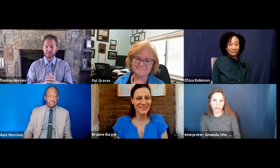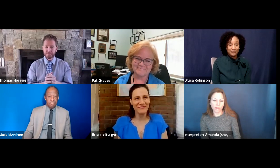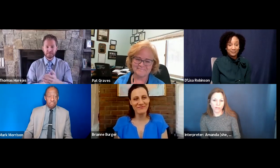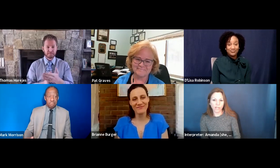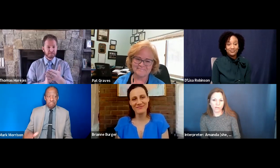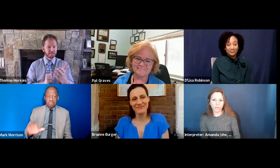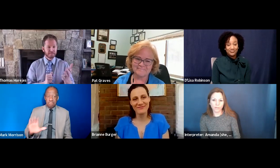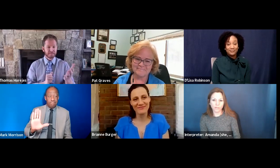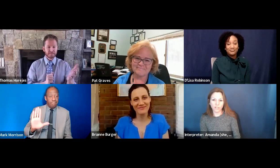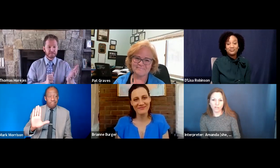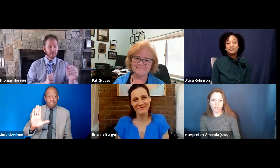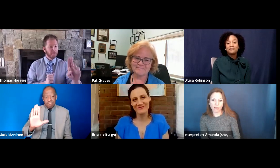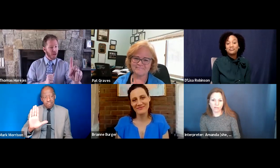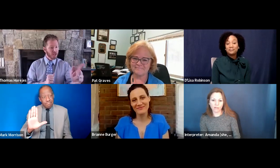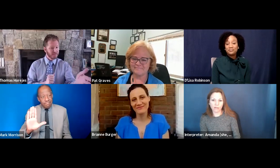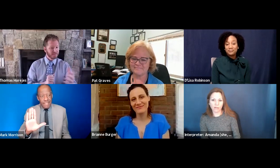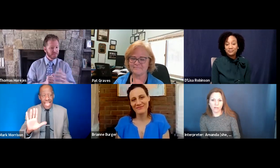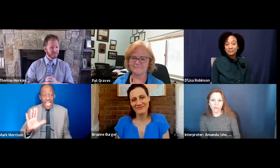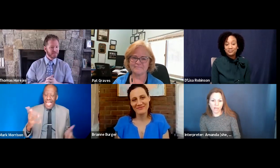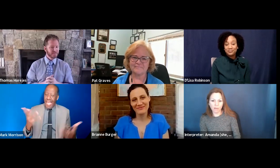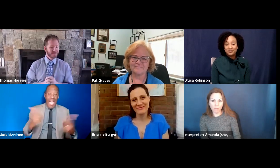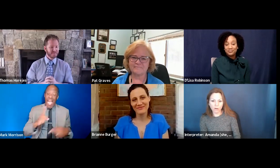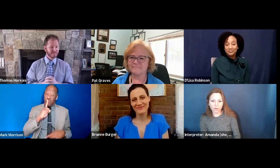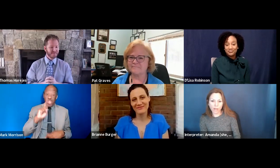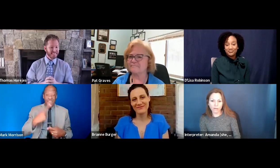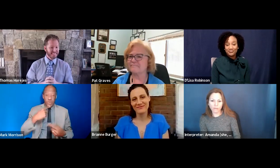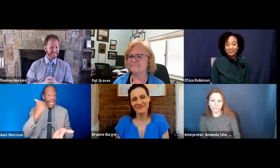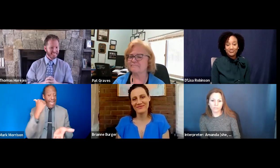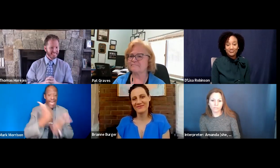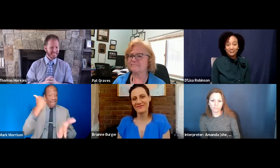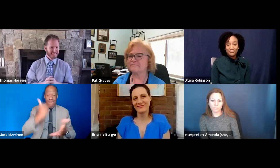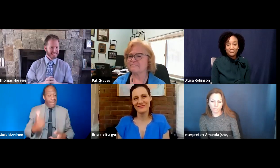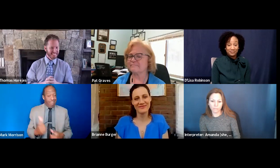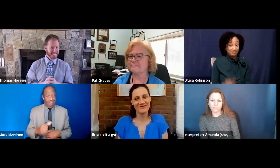know. Thank you. Thank you for that. Yeah, Mark, go ahead.